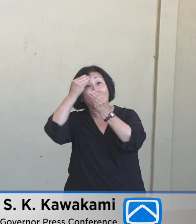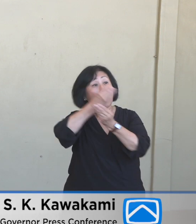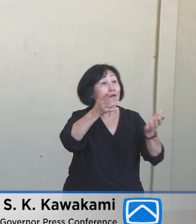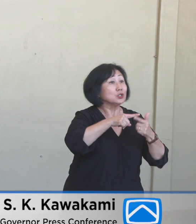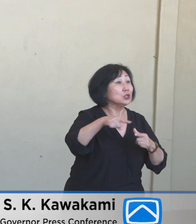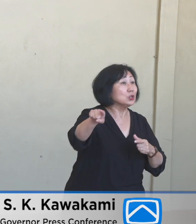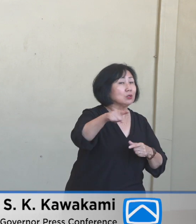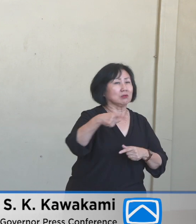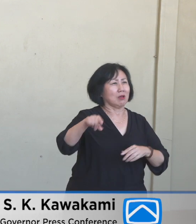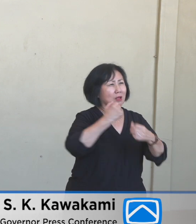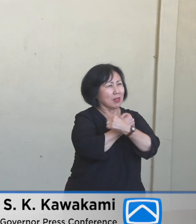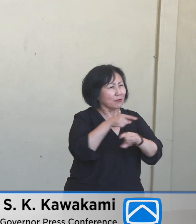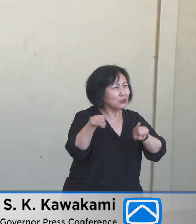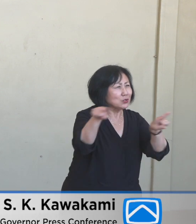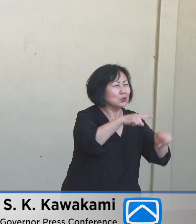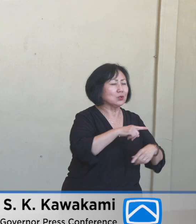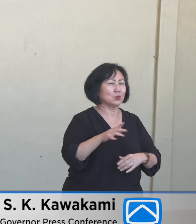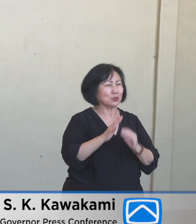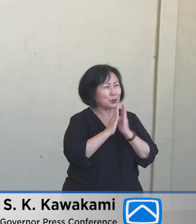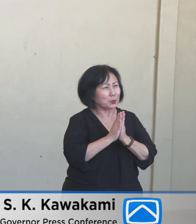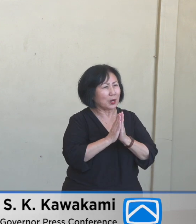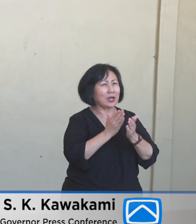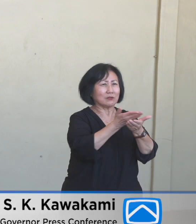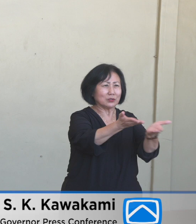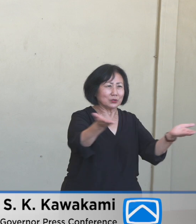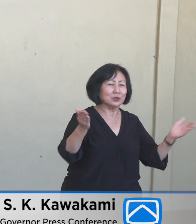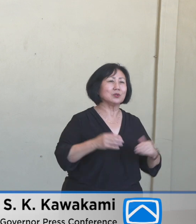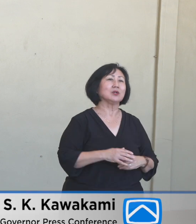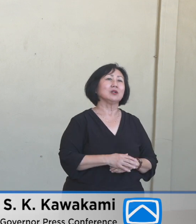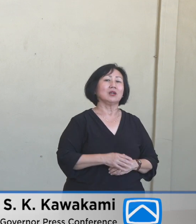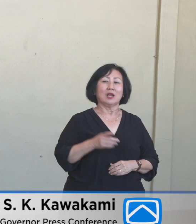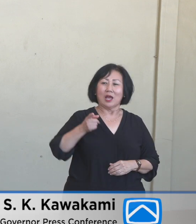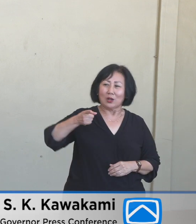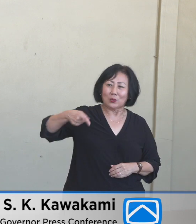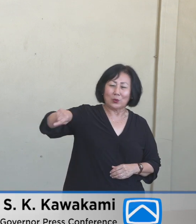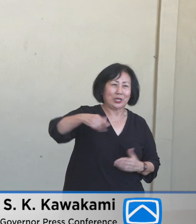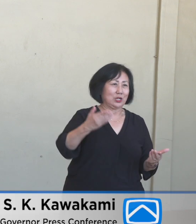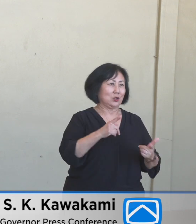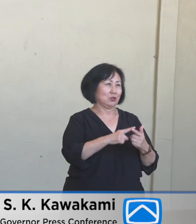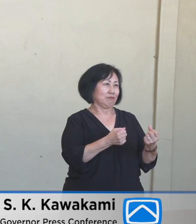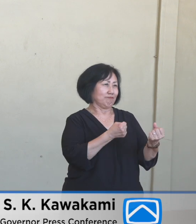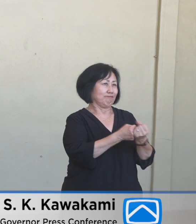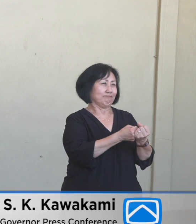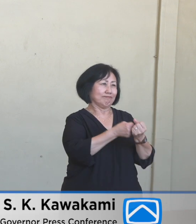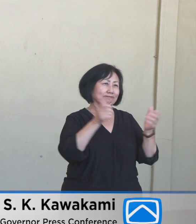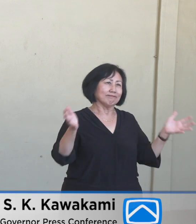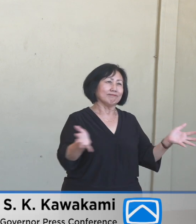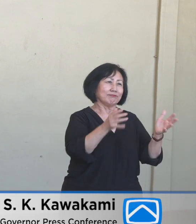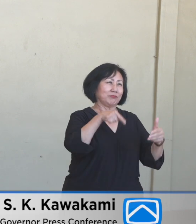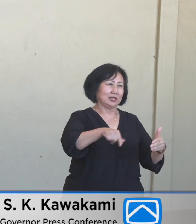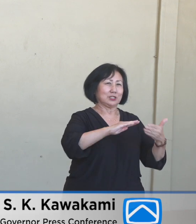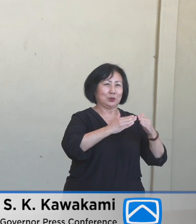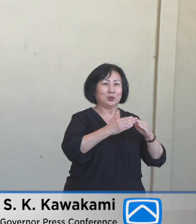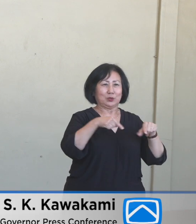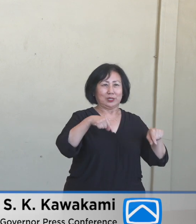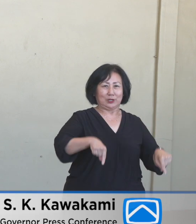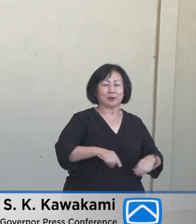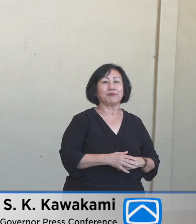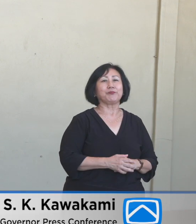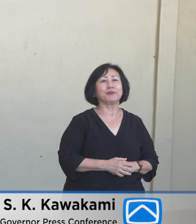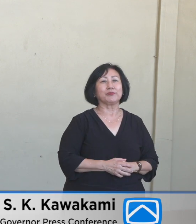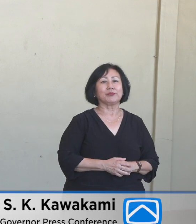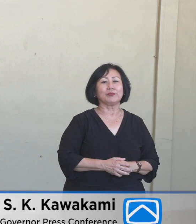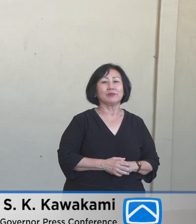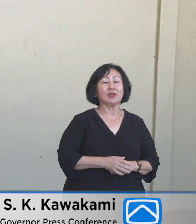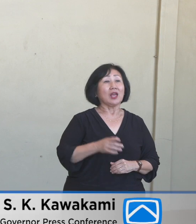you're constantly in our prayers, and that we are here to help uplift this community. And we